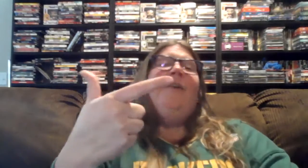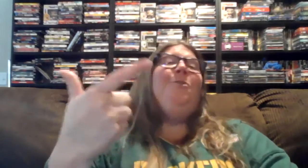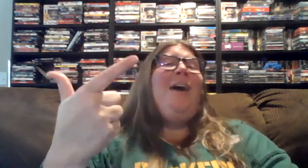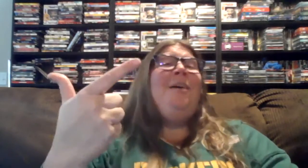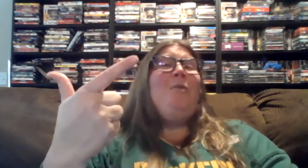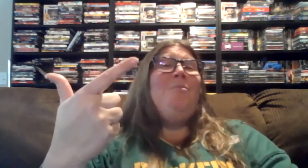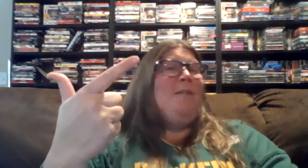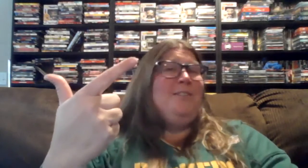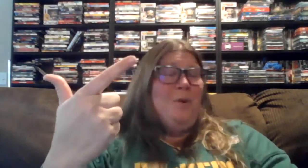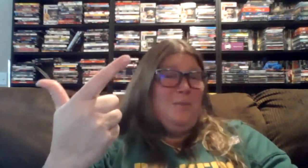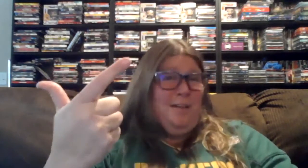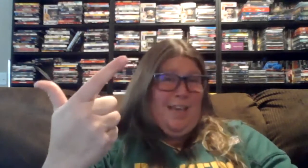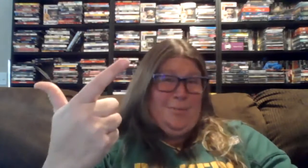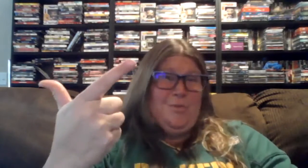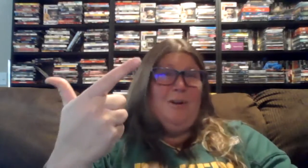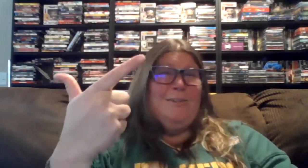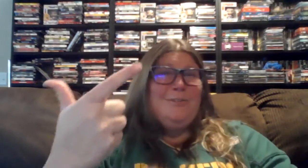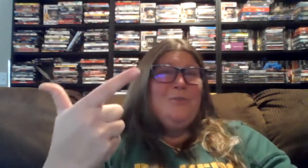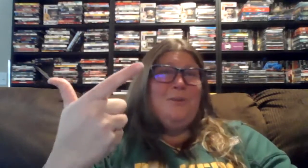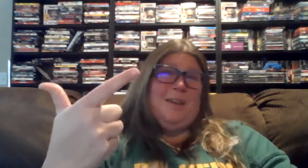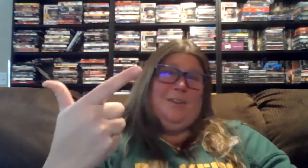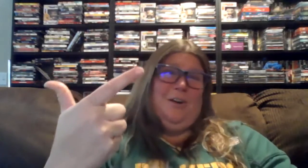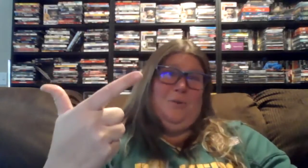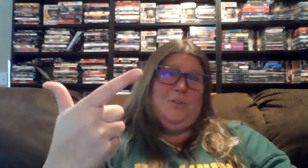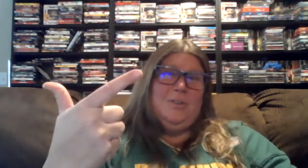you have them run more than 21 laps, you are a super mean coach.